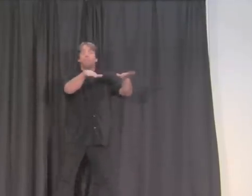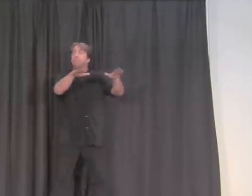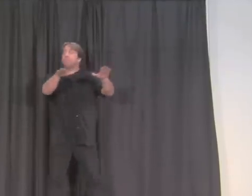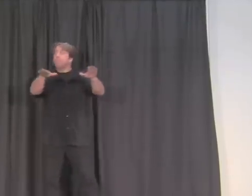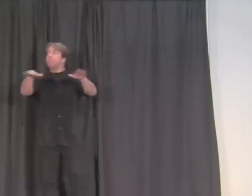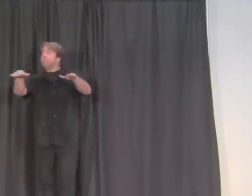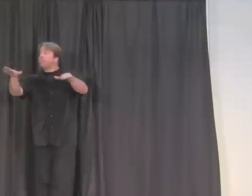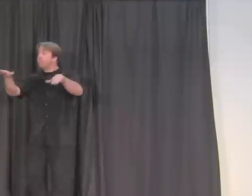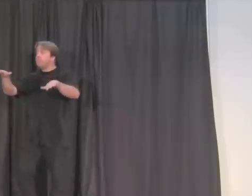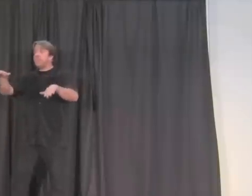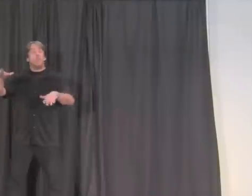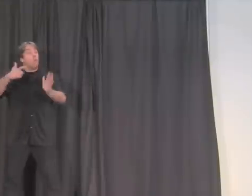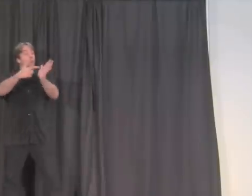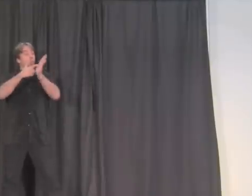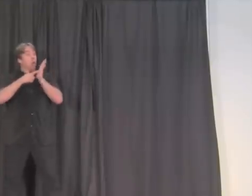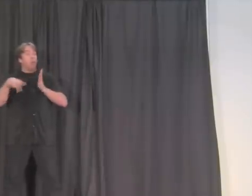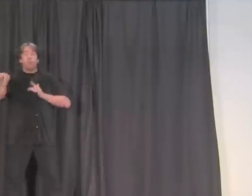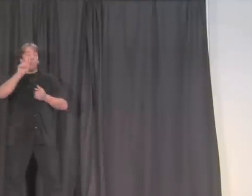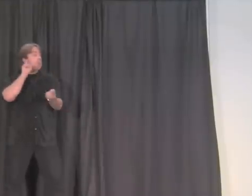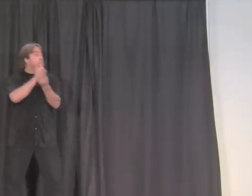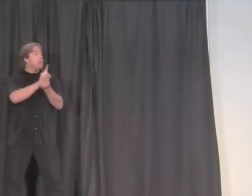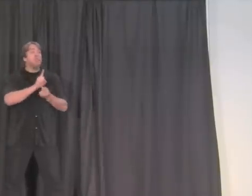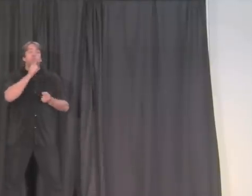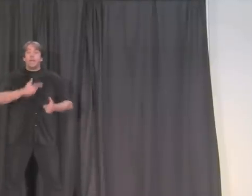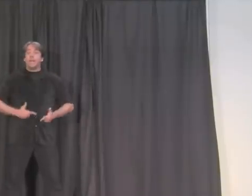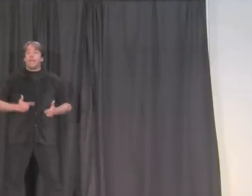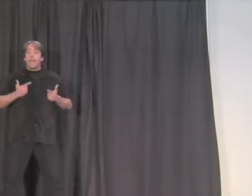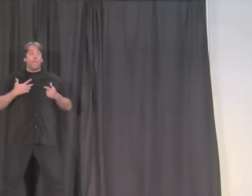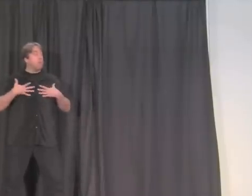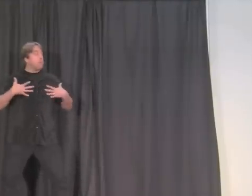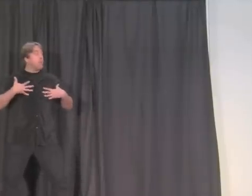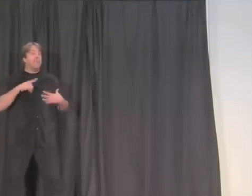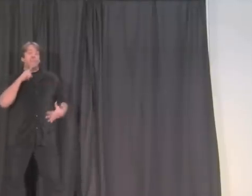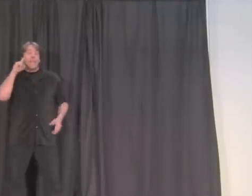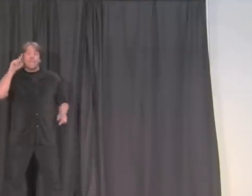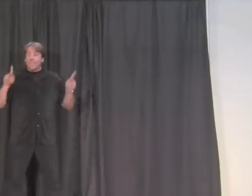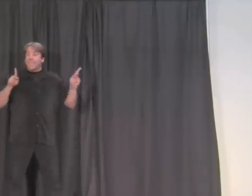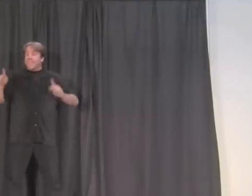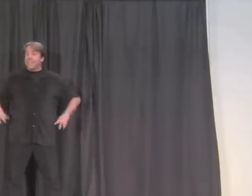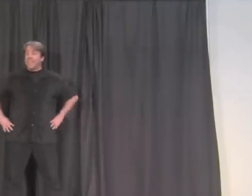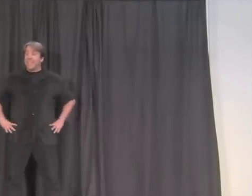And says, everybody, you are all required to meet real life breathing deaf people.